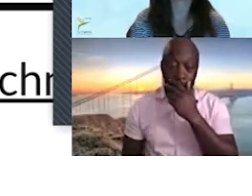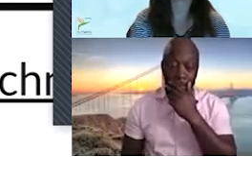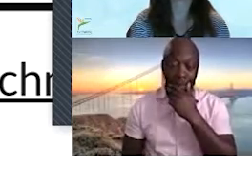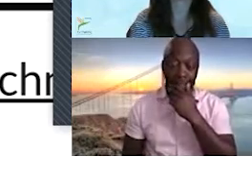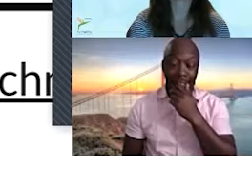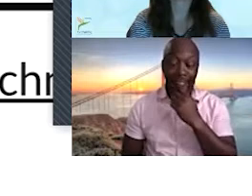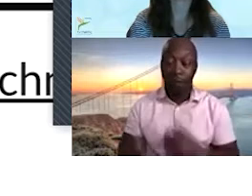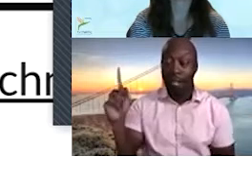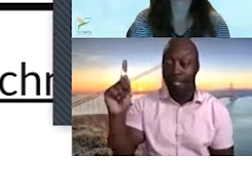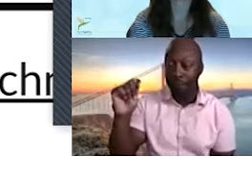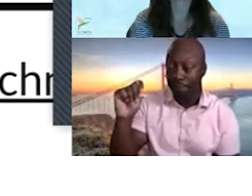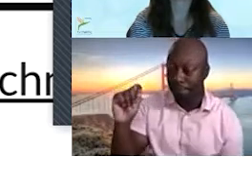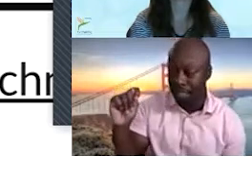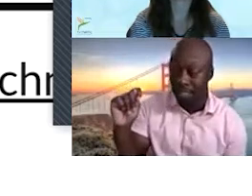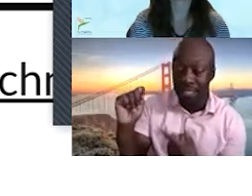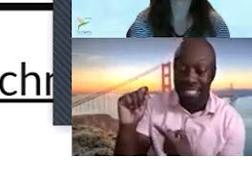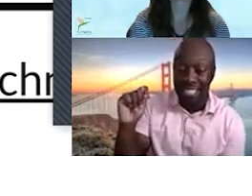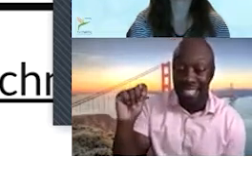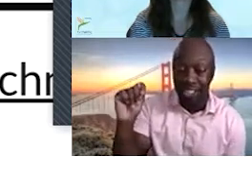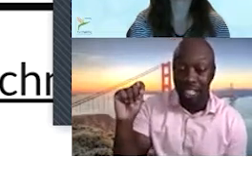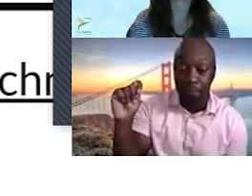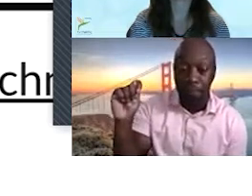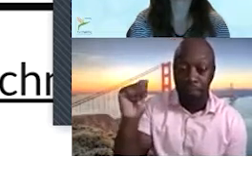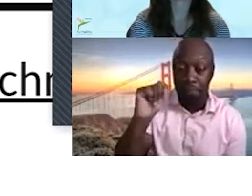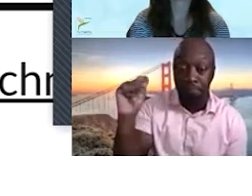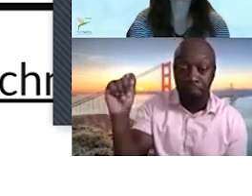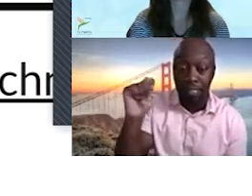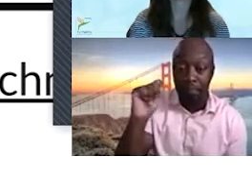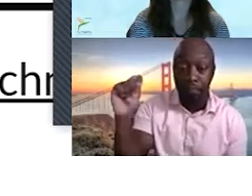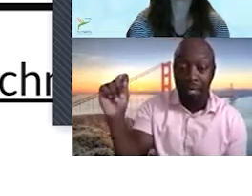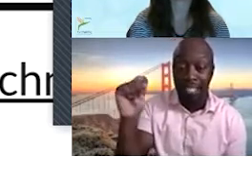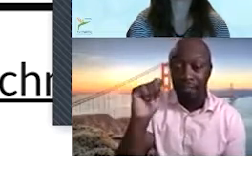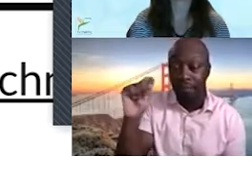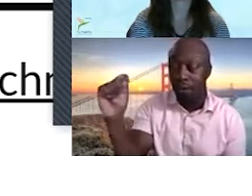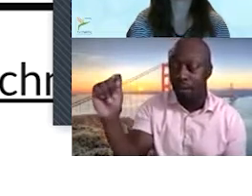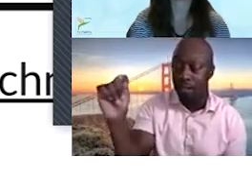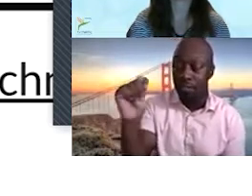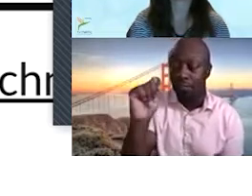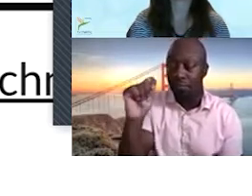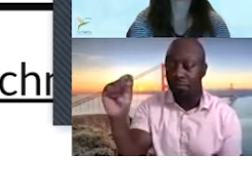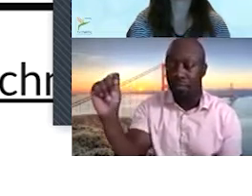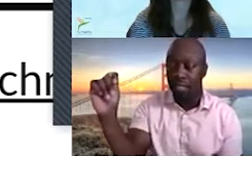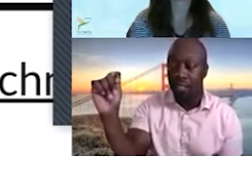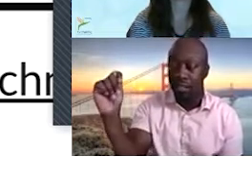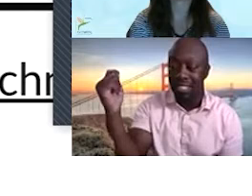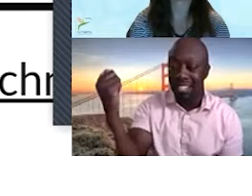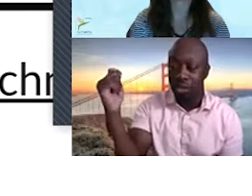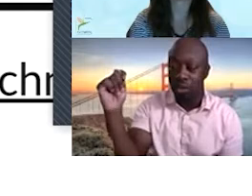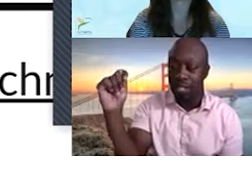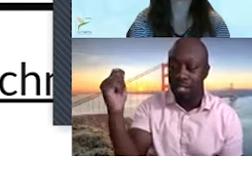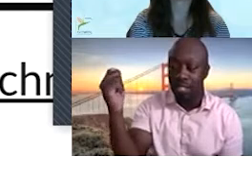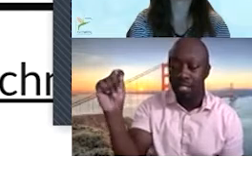stage. So potty, the T hand shape, back and forth. So it's